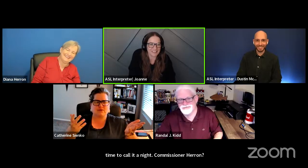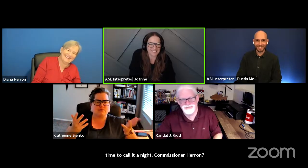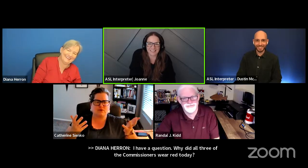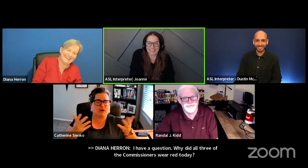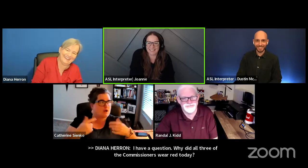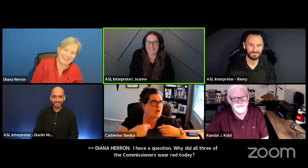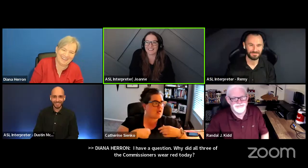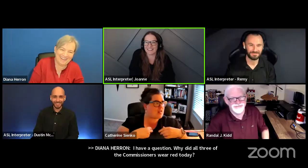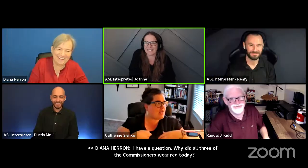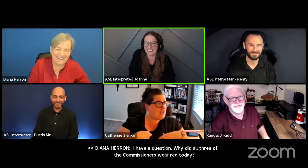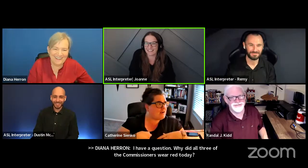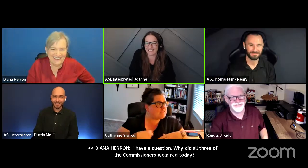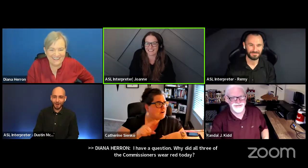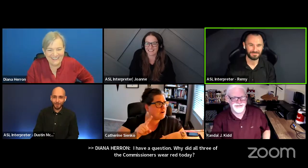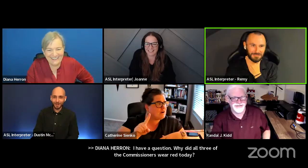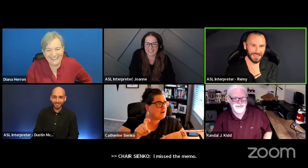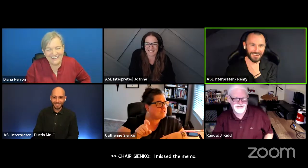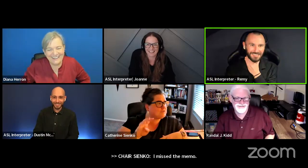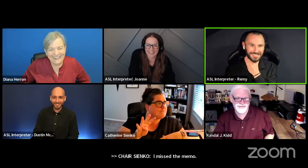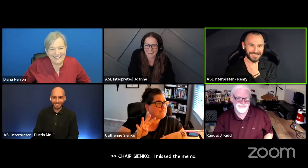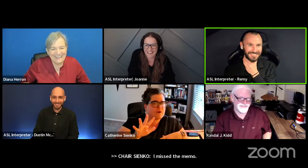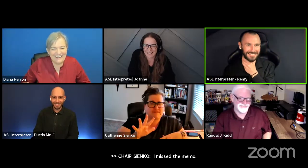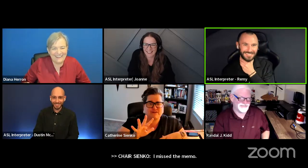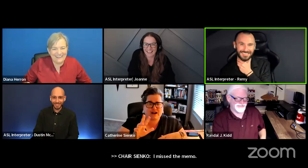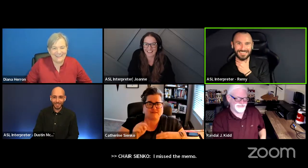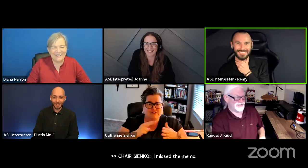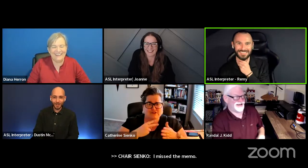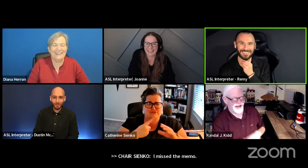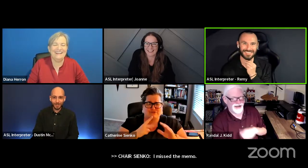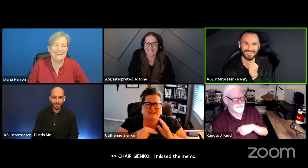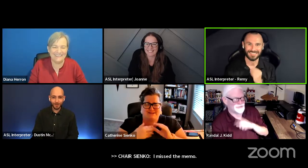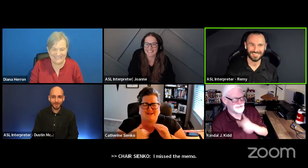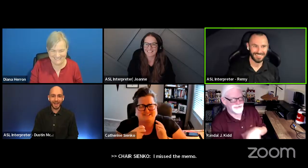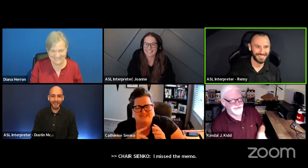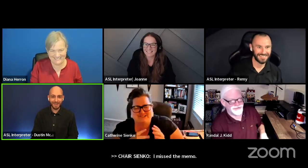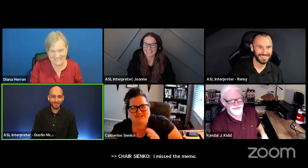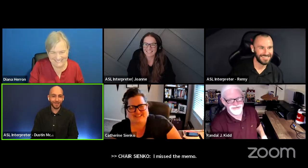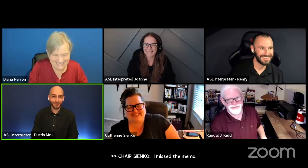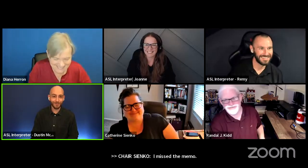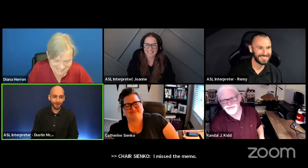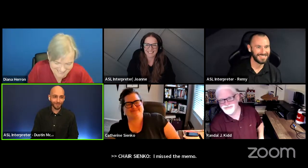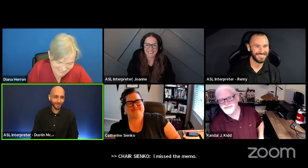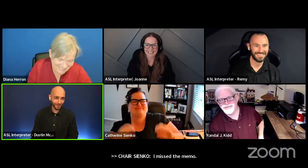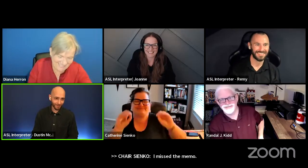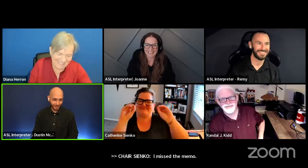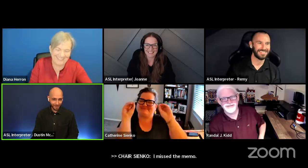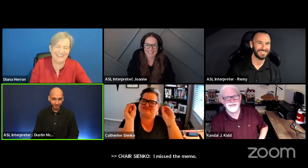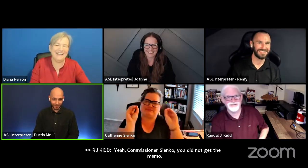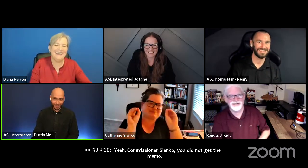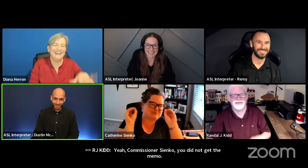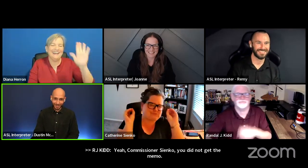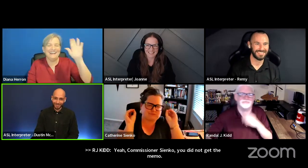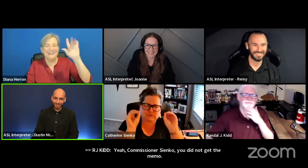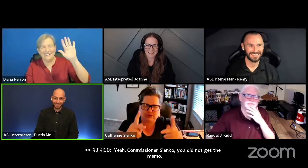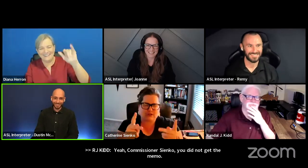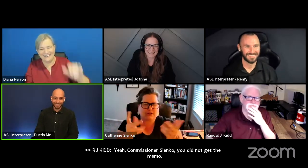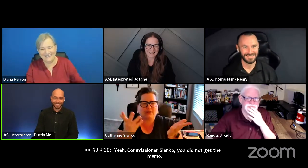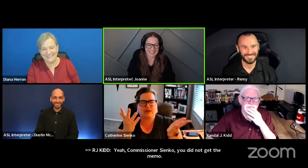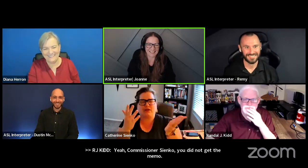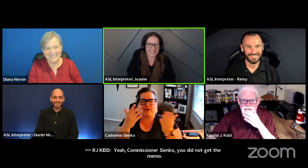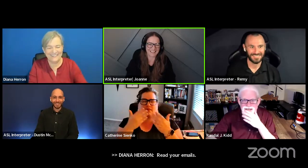memo. Read your No one, emails. no one told me. I have 145 unread emails right